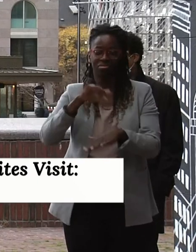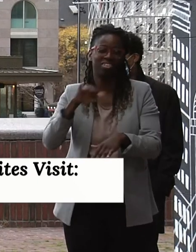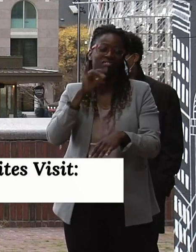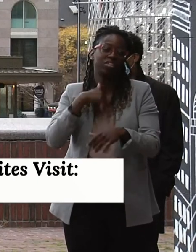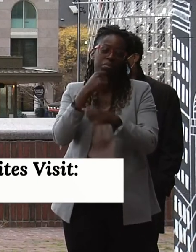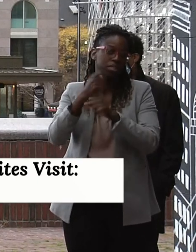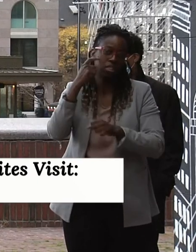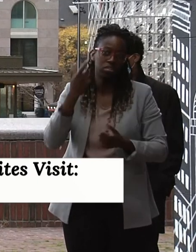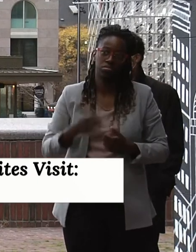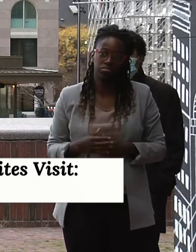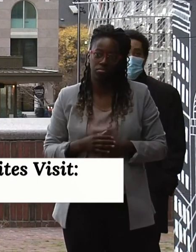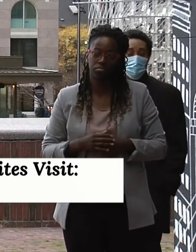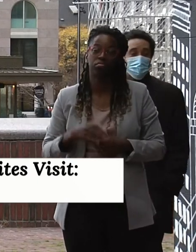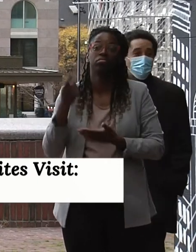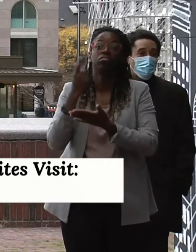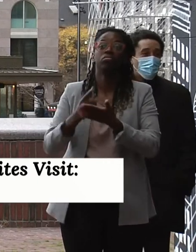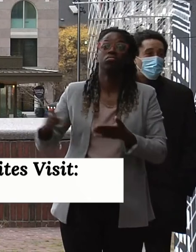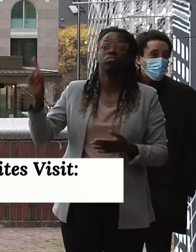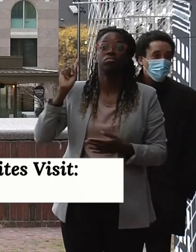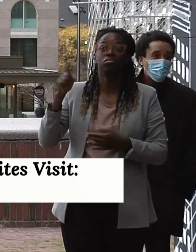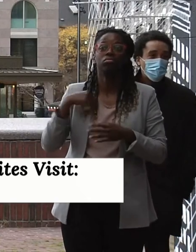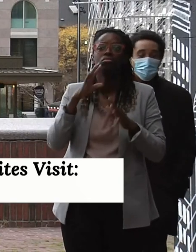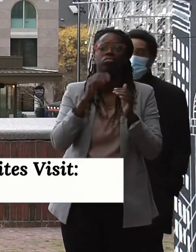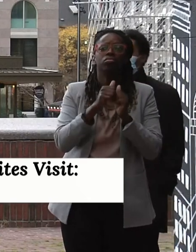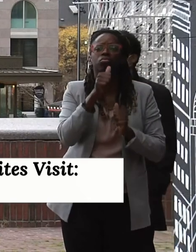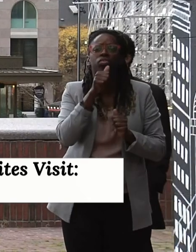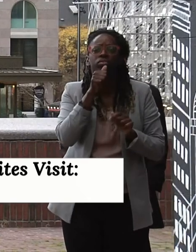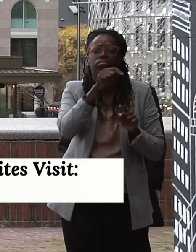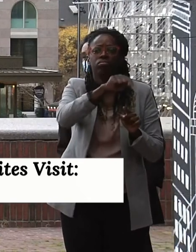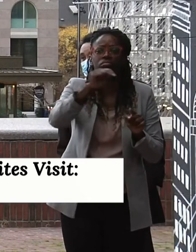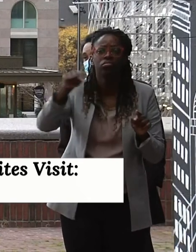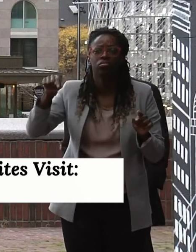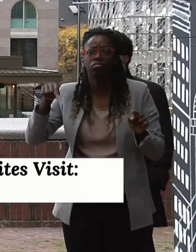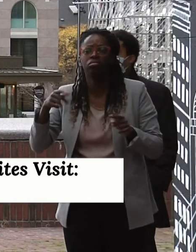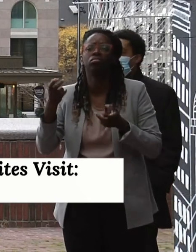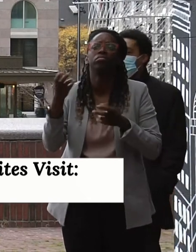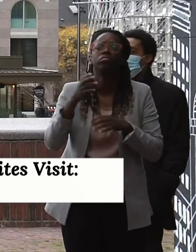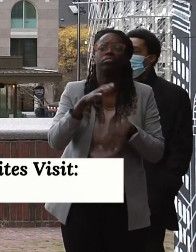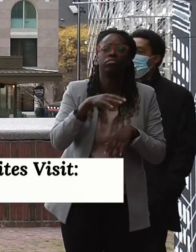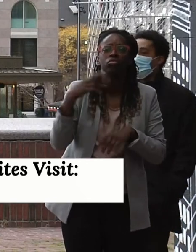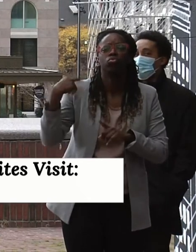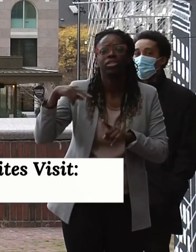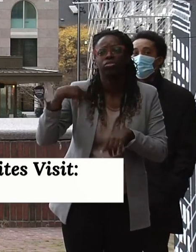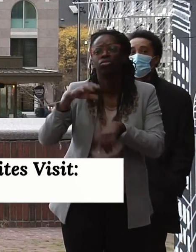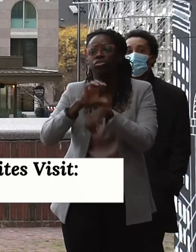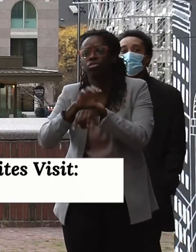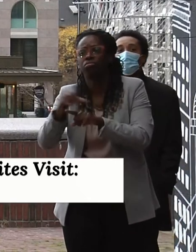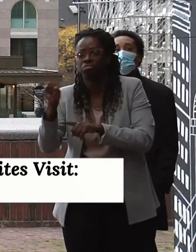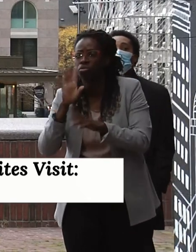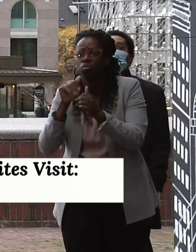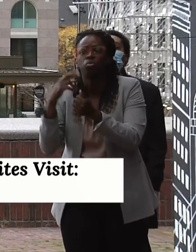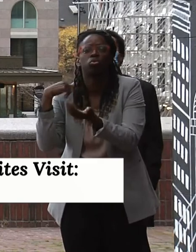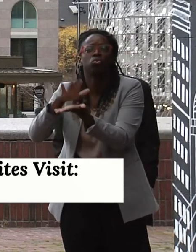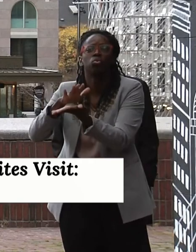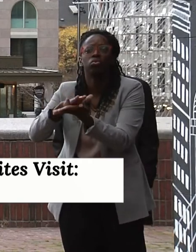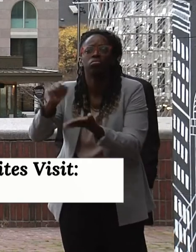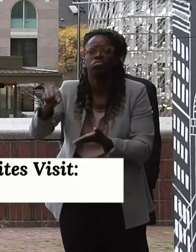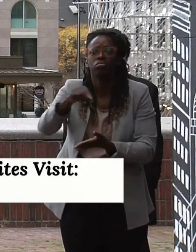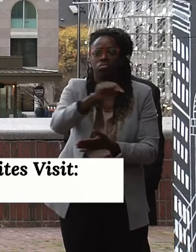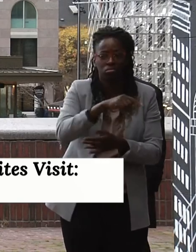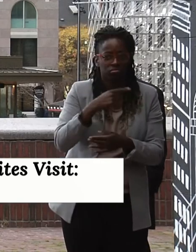well about the same thing. You know, Boston's, in some cases, might have a little different complexities in other places. Kids go from one neighborhood to another